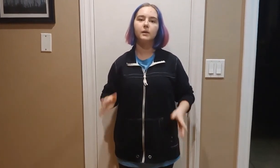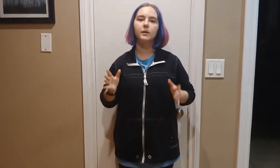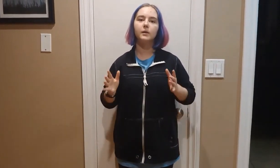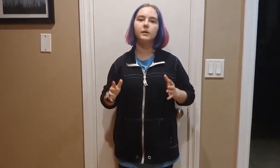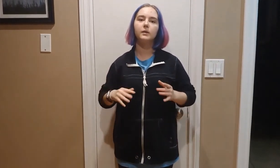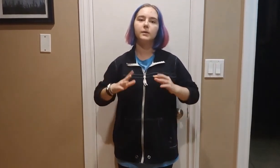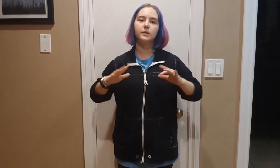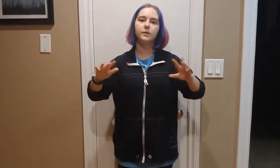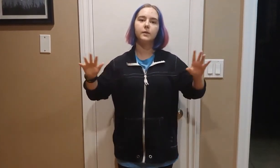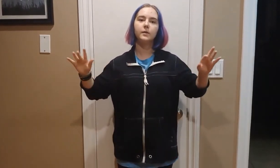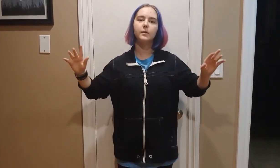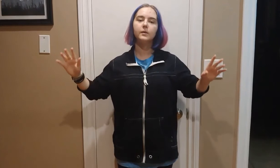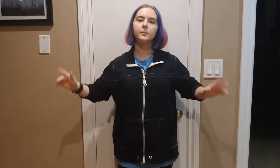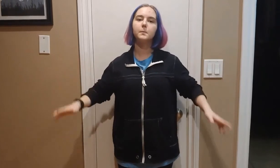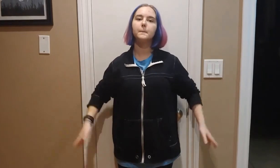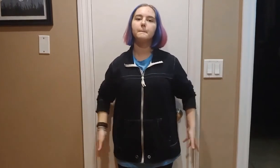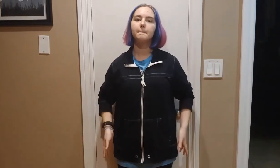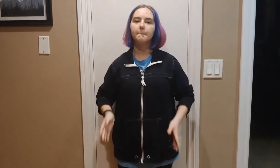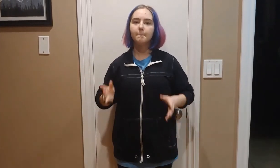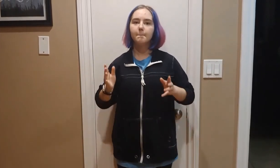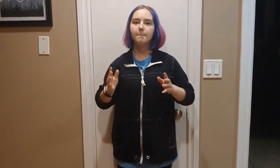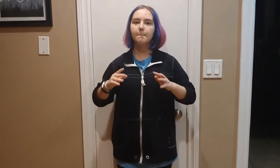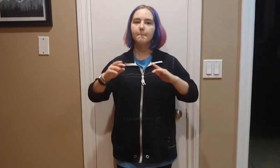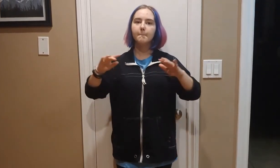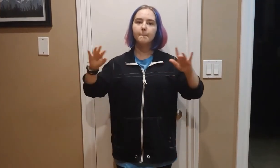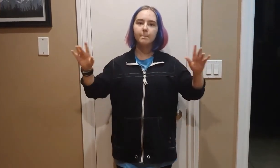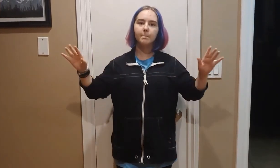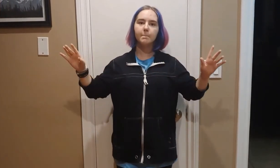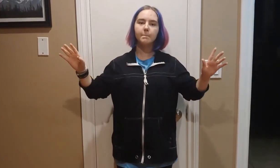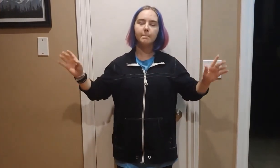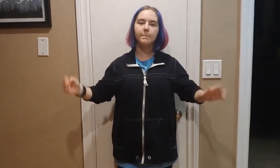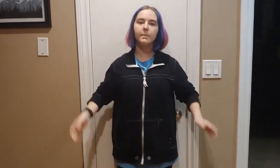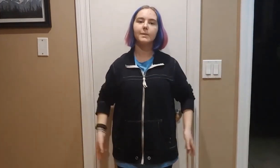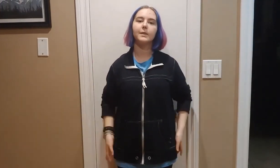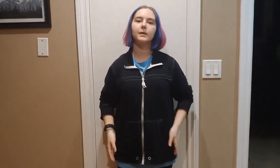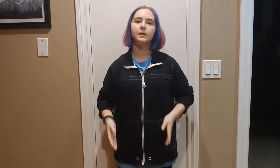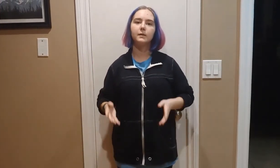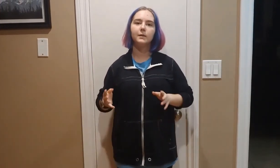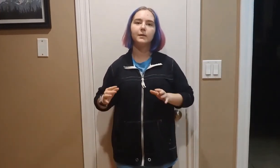let it shine. Let it shine.